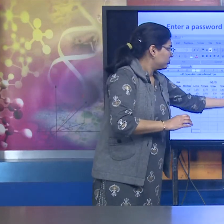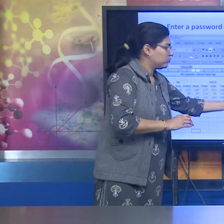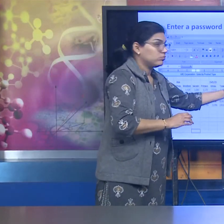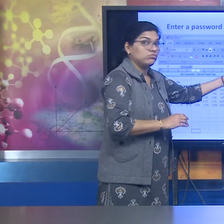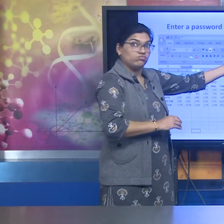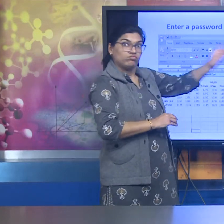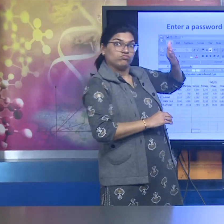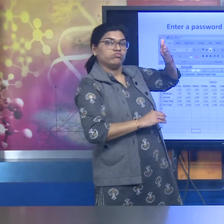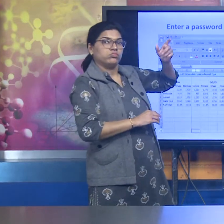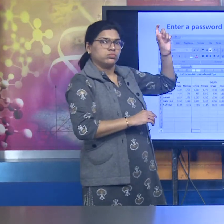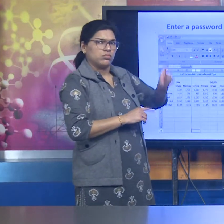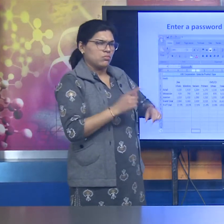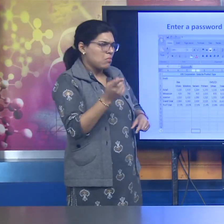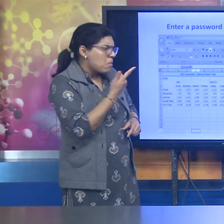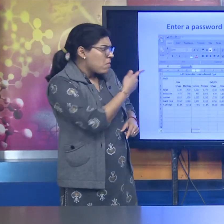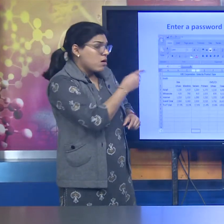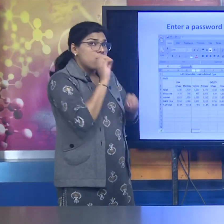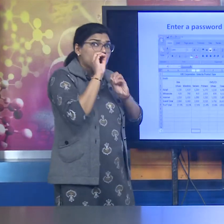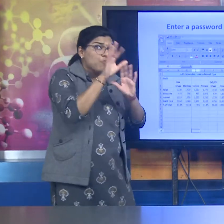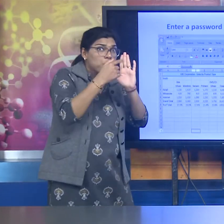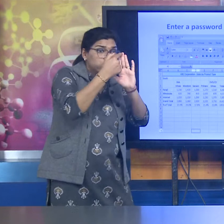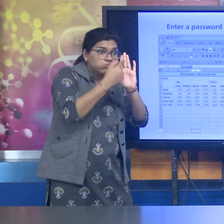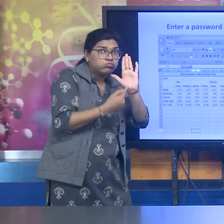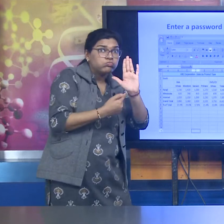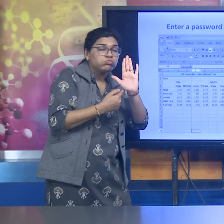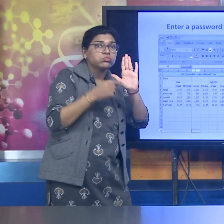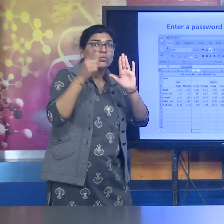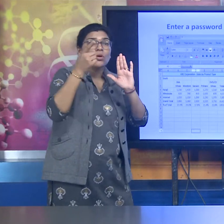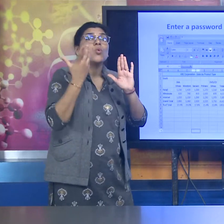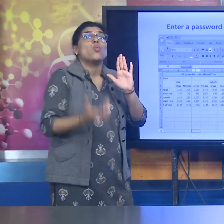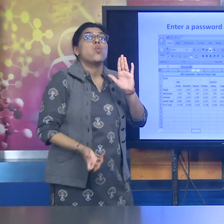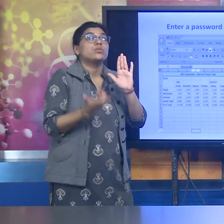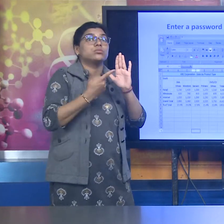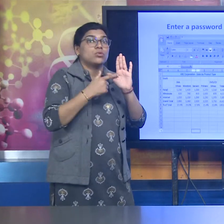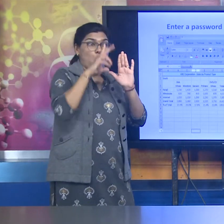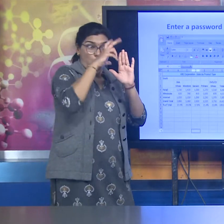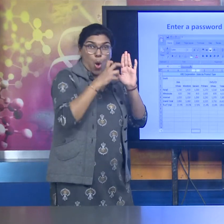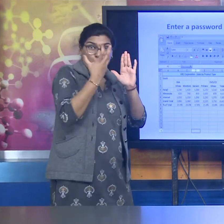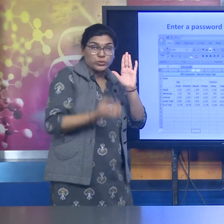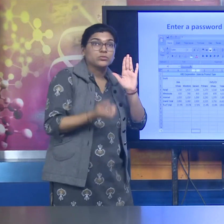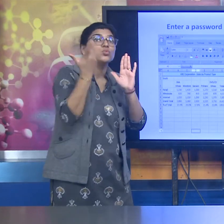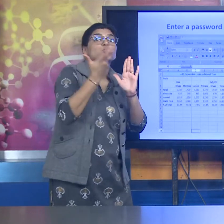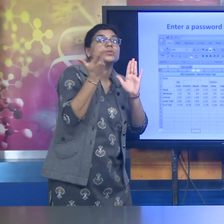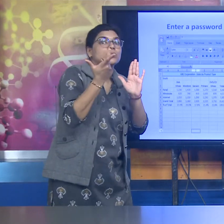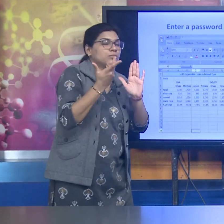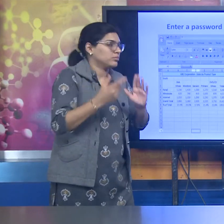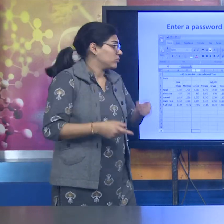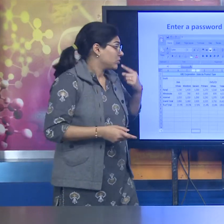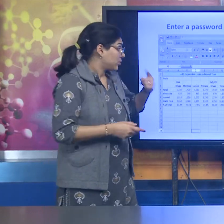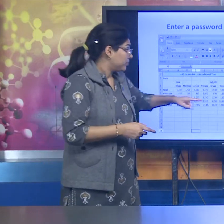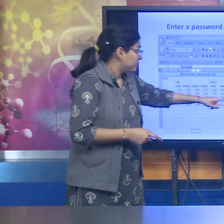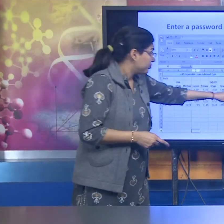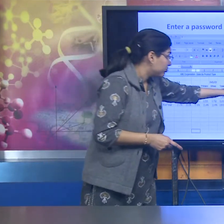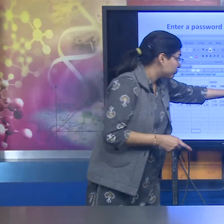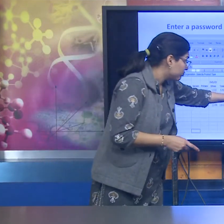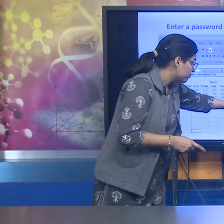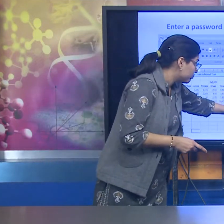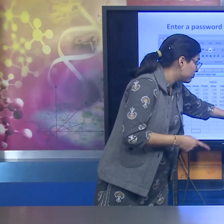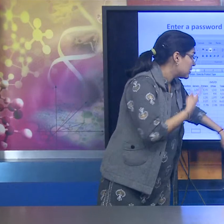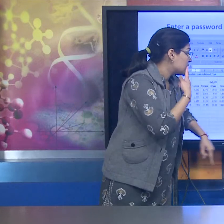and it will get saved and an automatic drop box come in front of you.